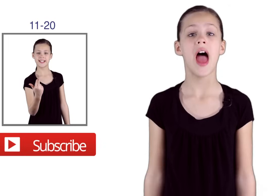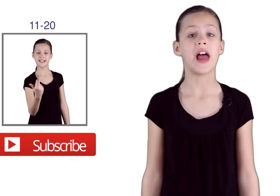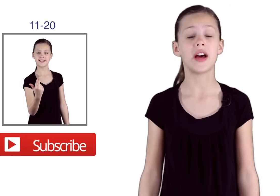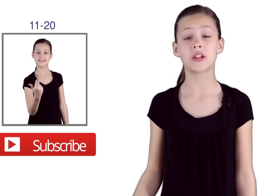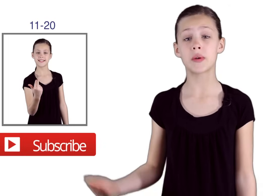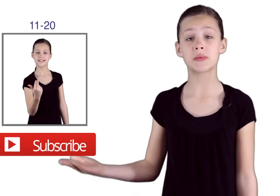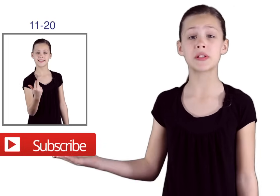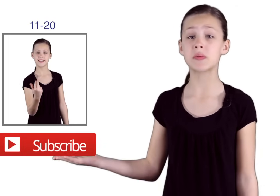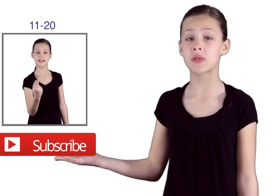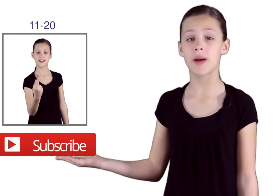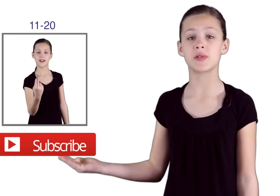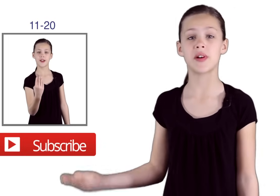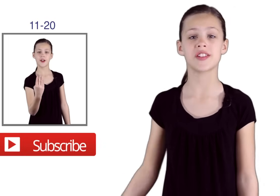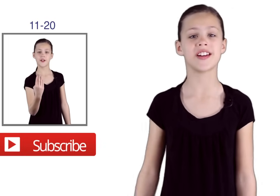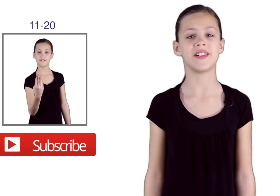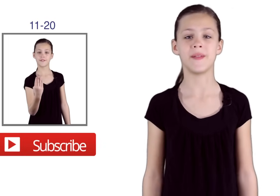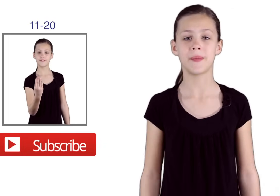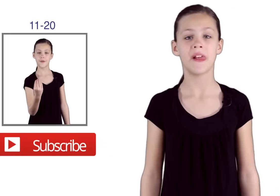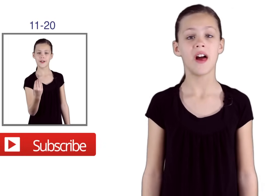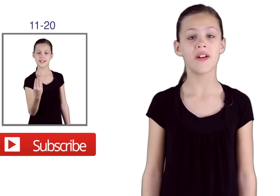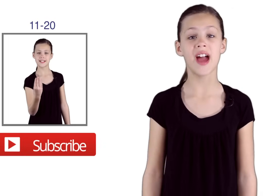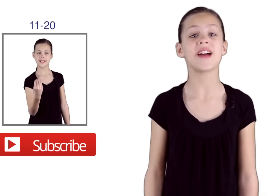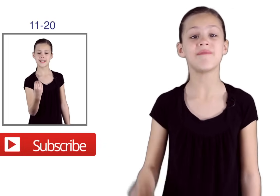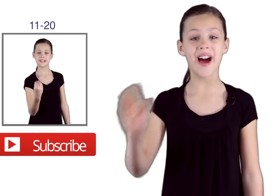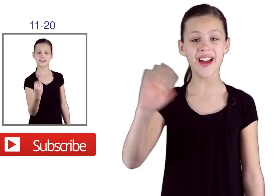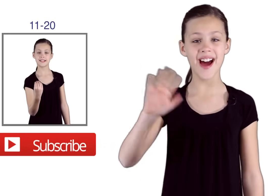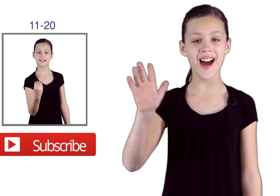And as always, please subscribe to our channel. Okay, bye guys!